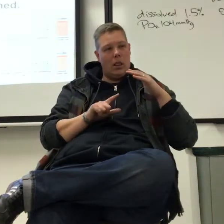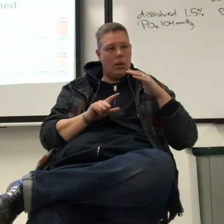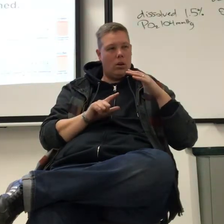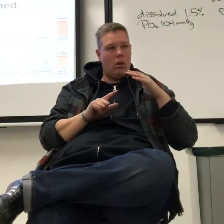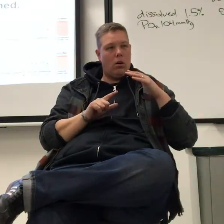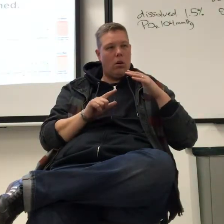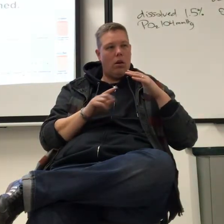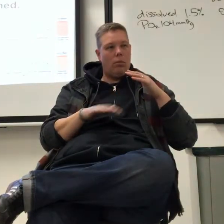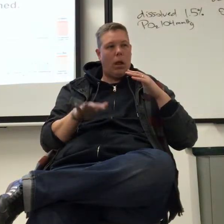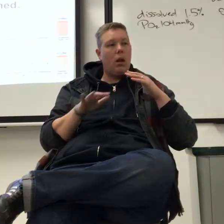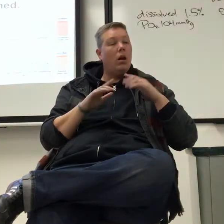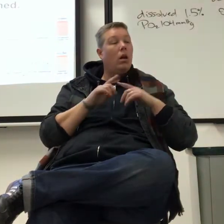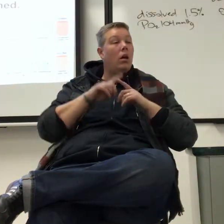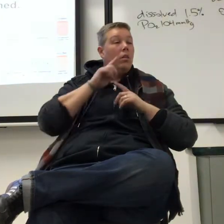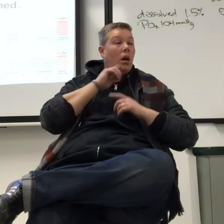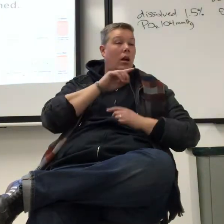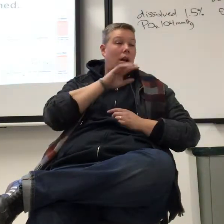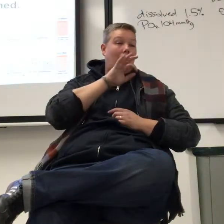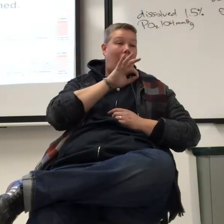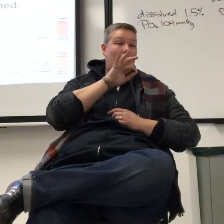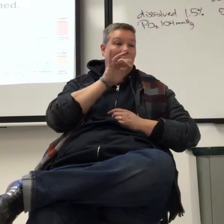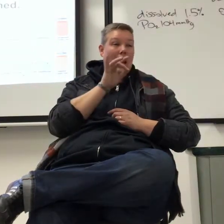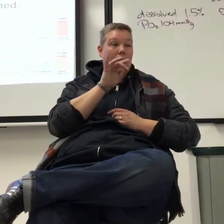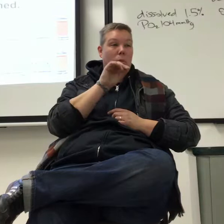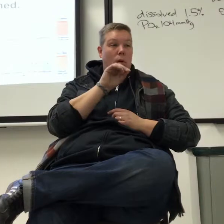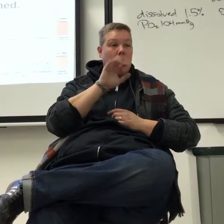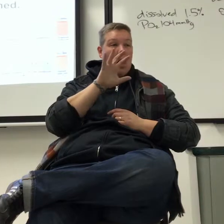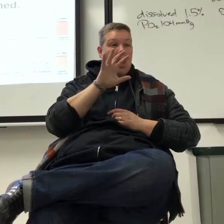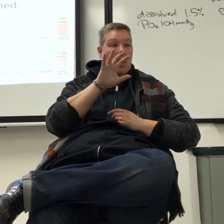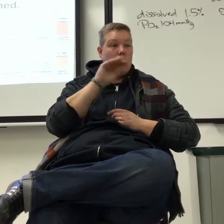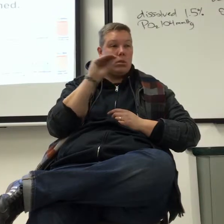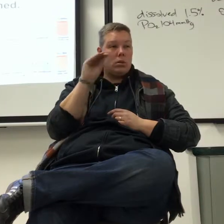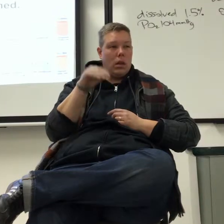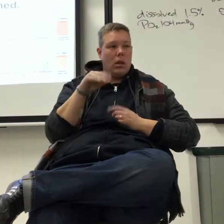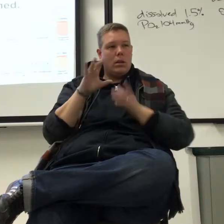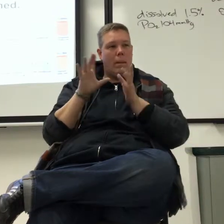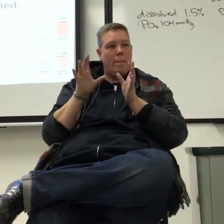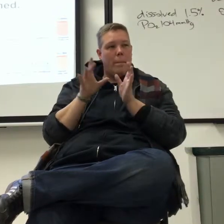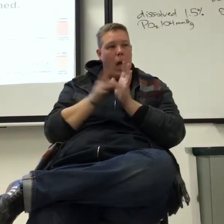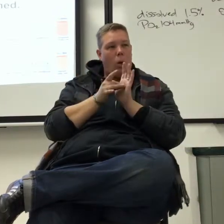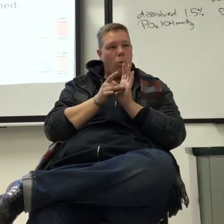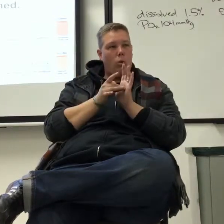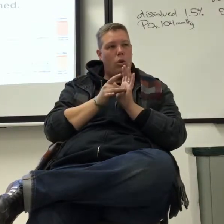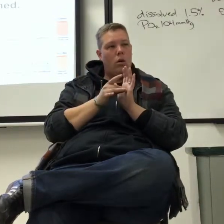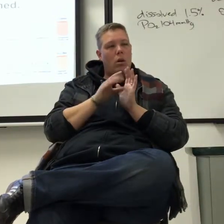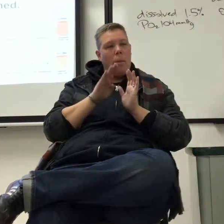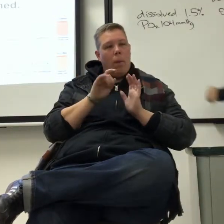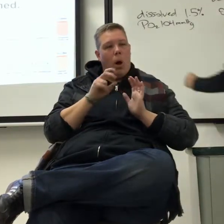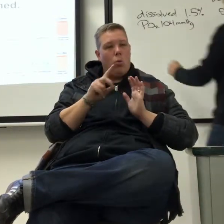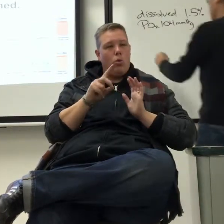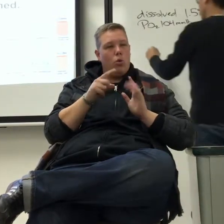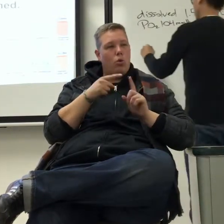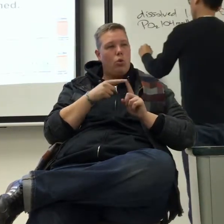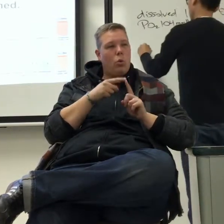The other 98.5% is actually bound to hemoglobin.